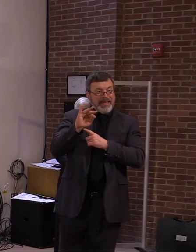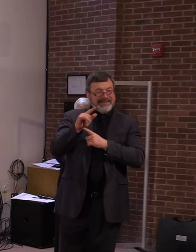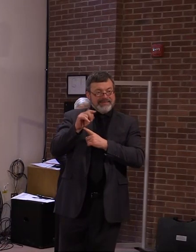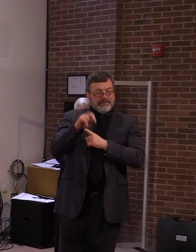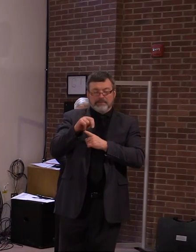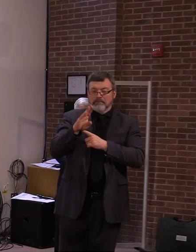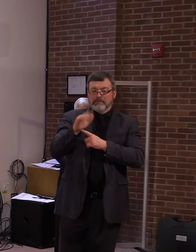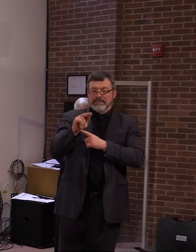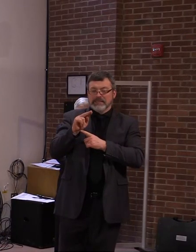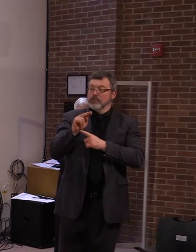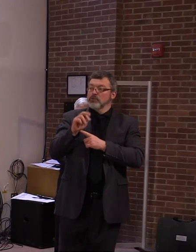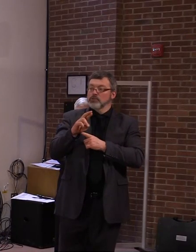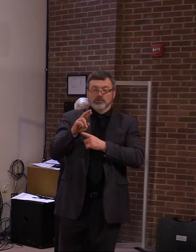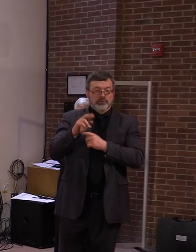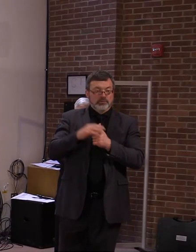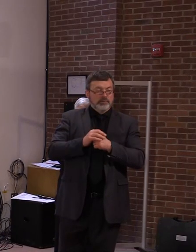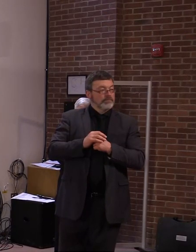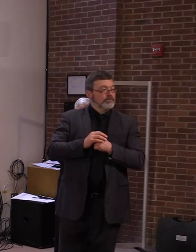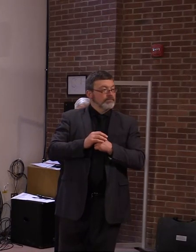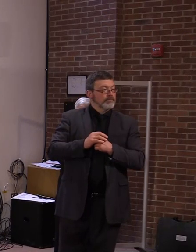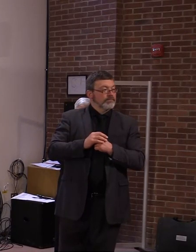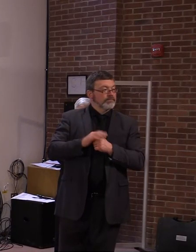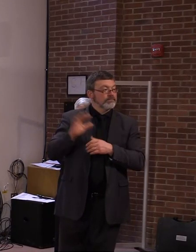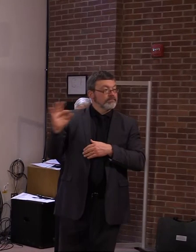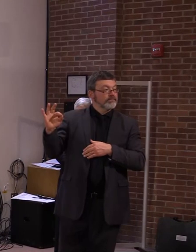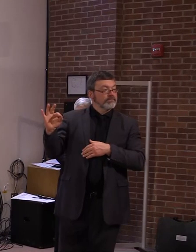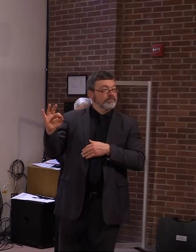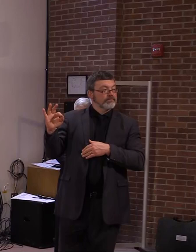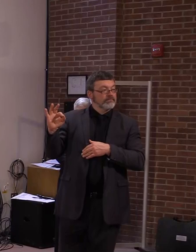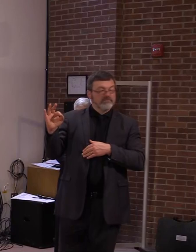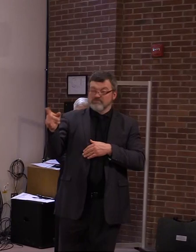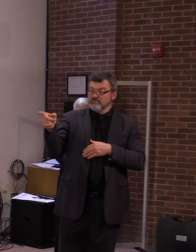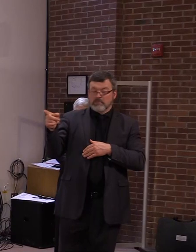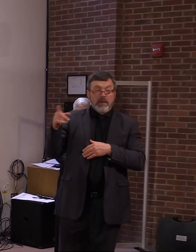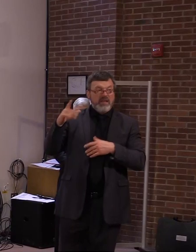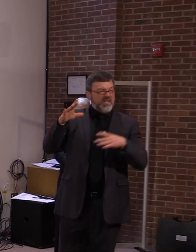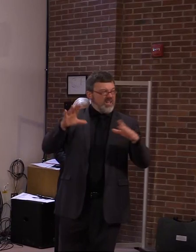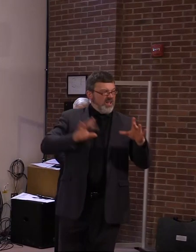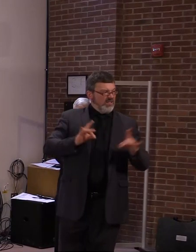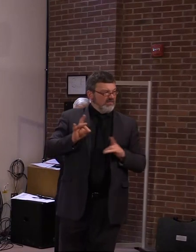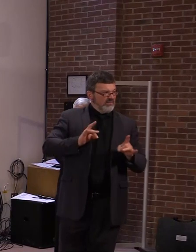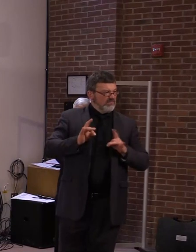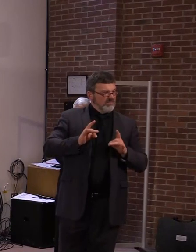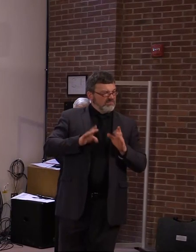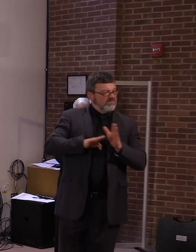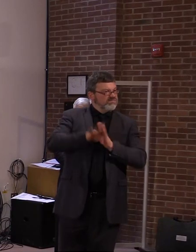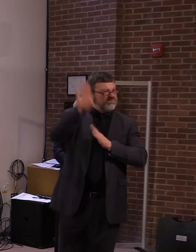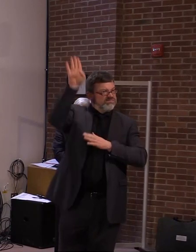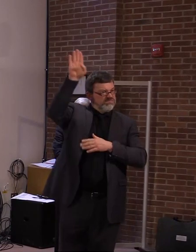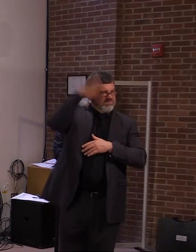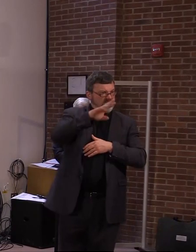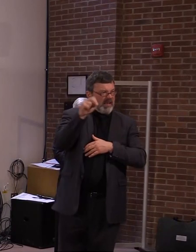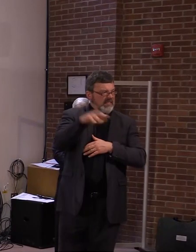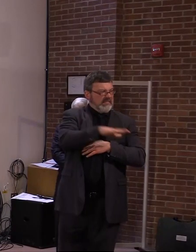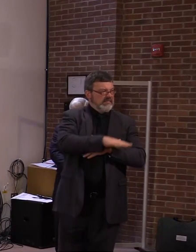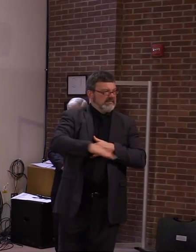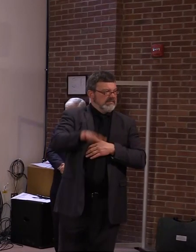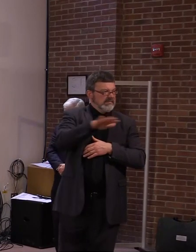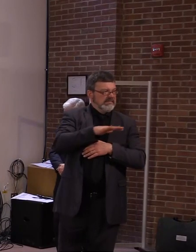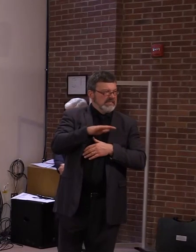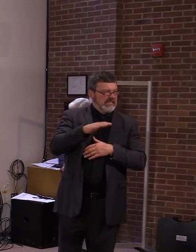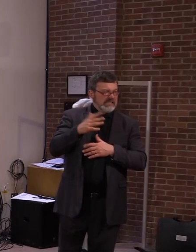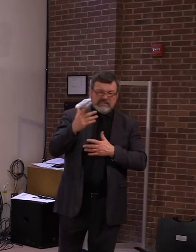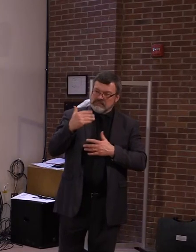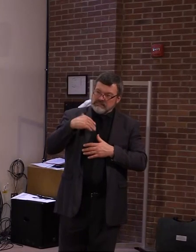Thank you. Governor, looking at the high number of cases in Bennington County, perhaps this is all might also be a question for Dr. Levine or